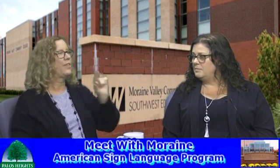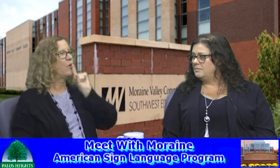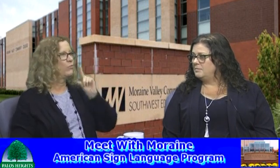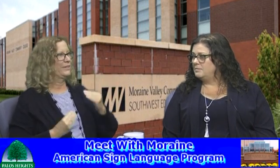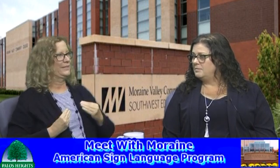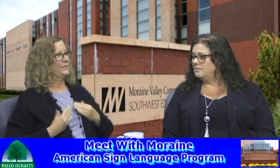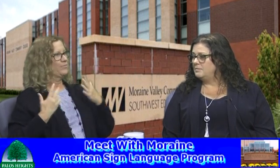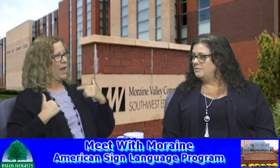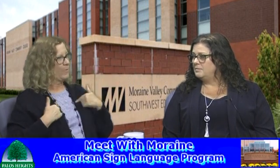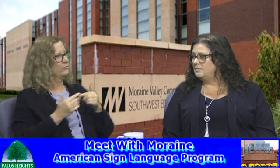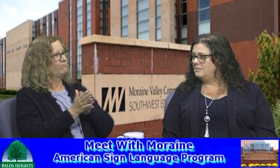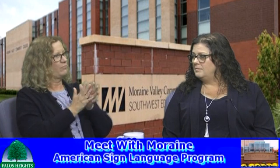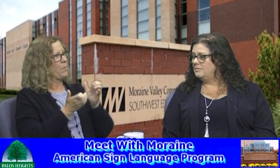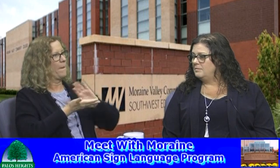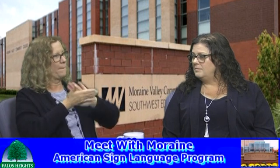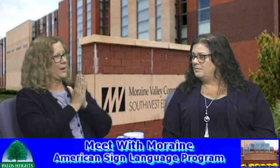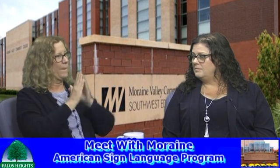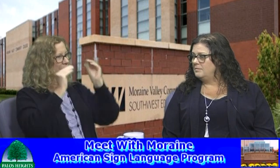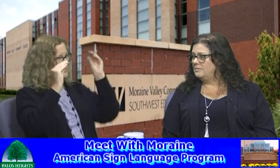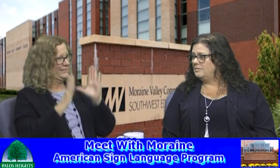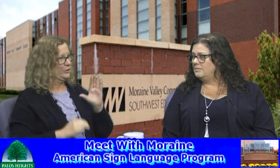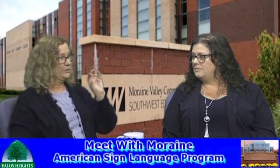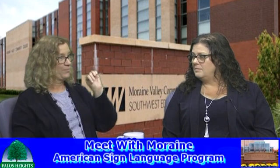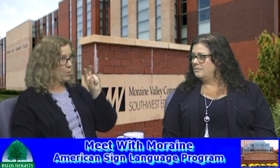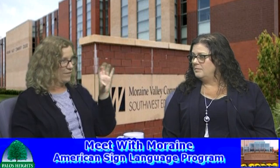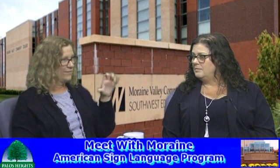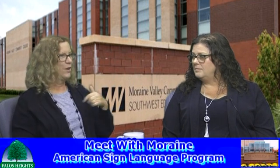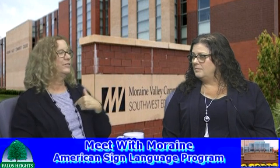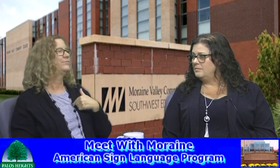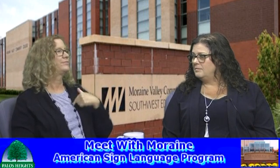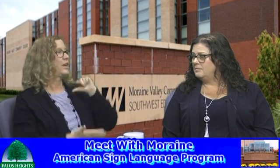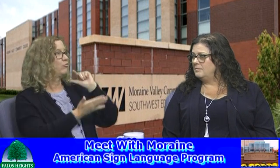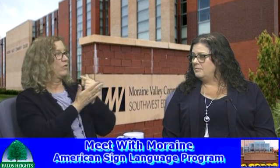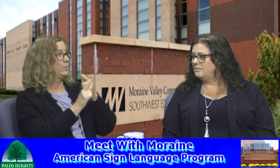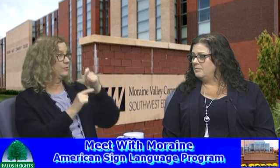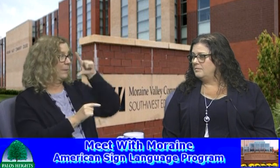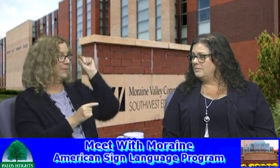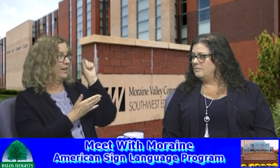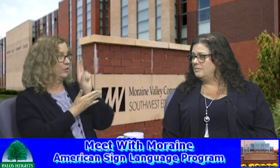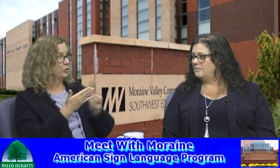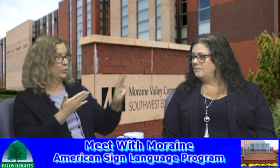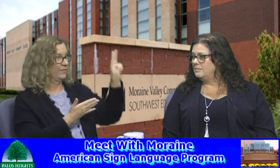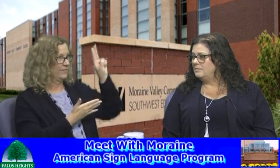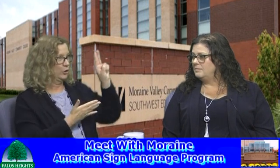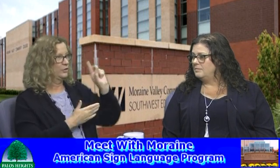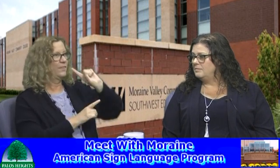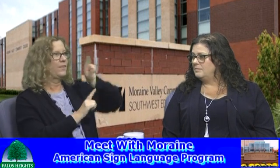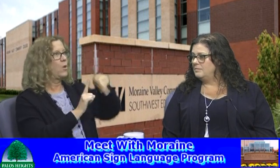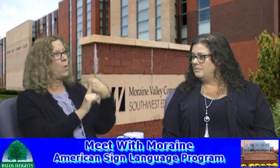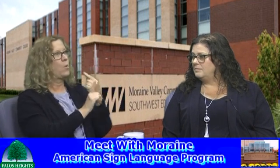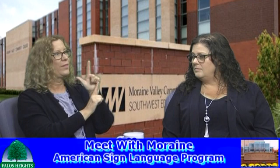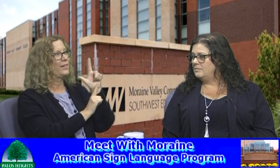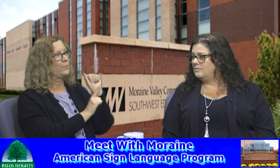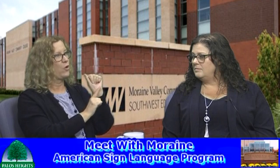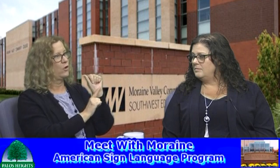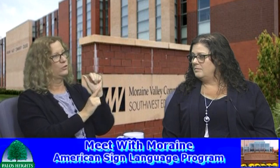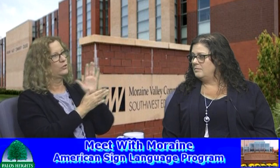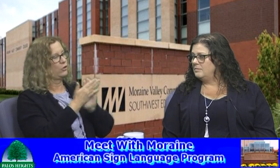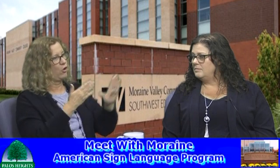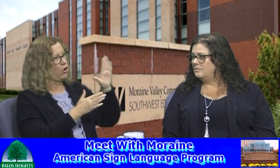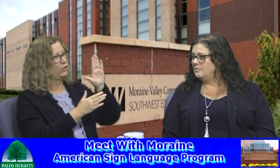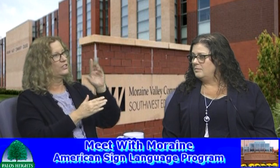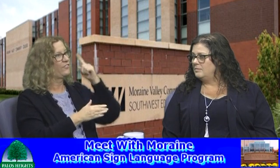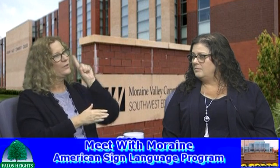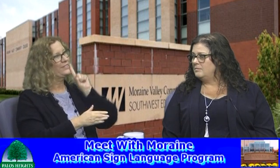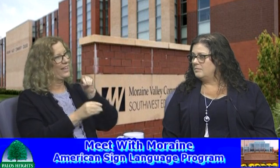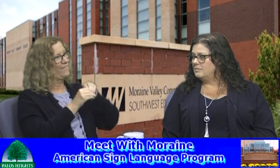hear that very often, and that motivated me to become an instructor at Moraine Valley. I graduated from Gallaudet University,